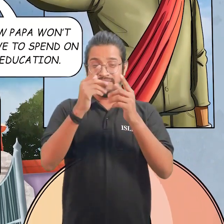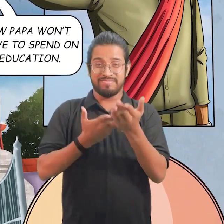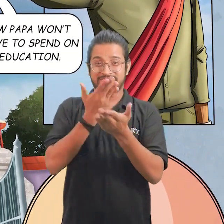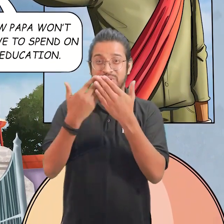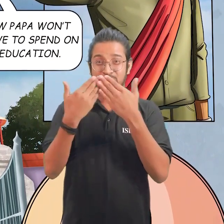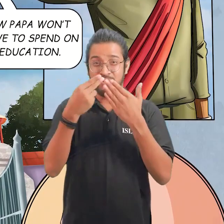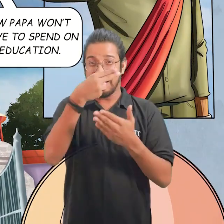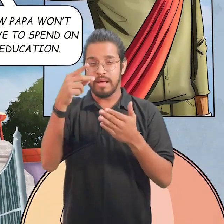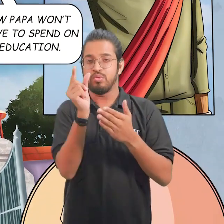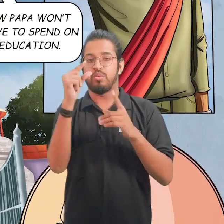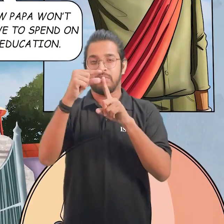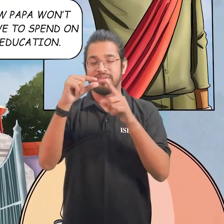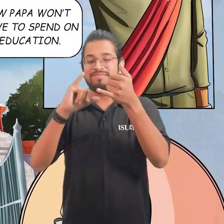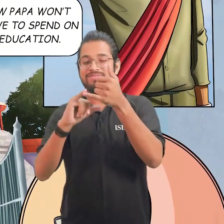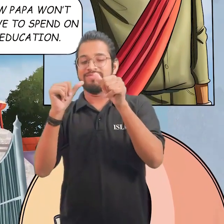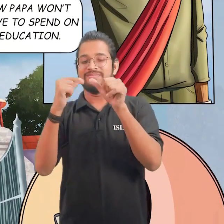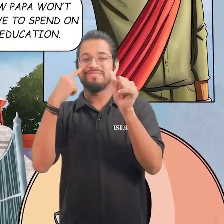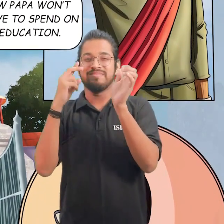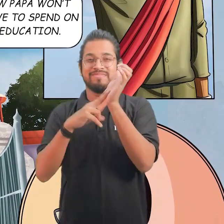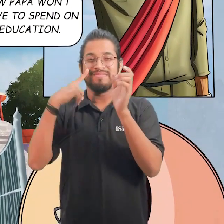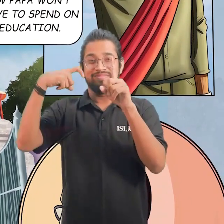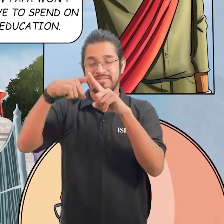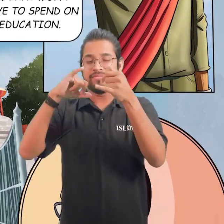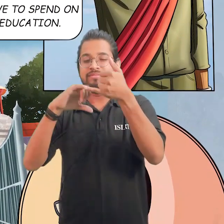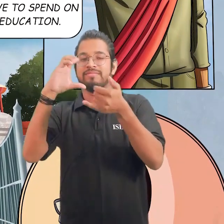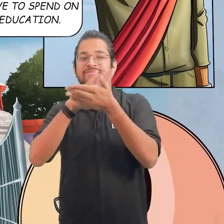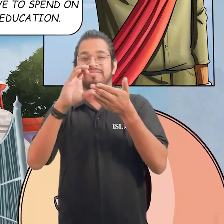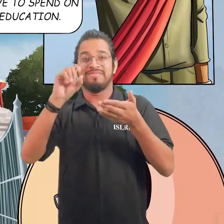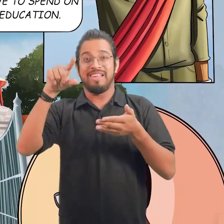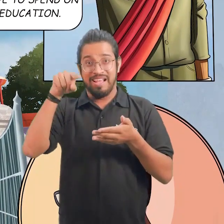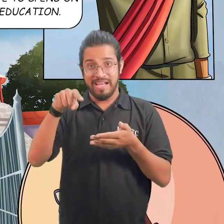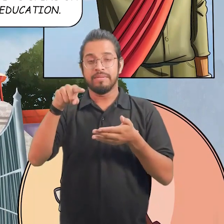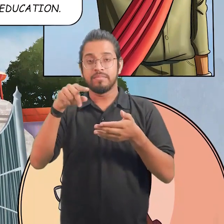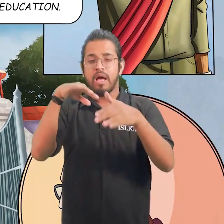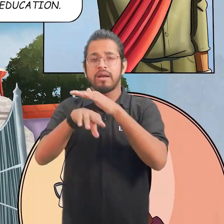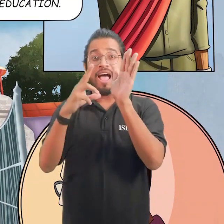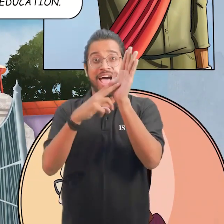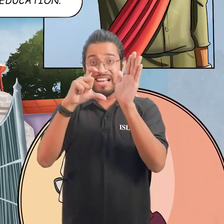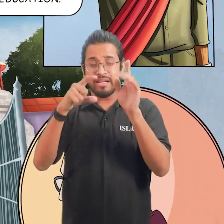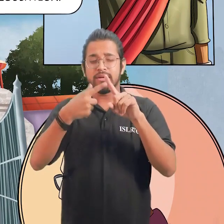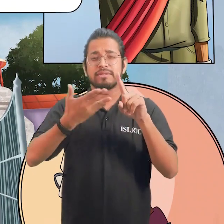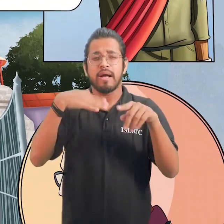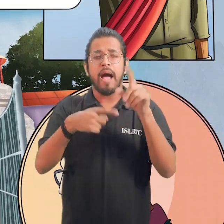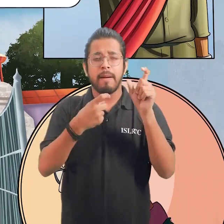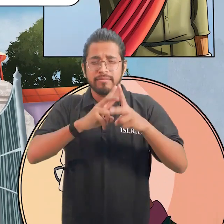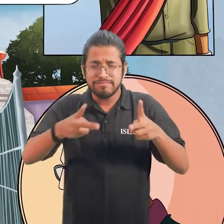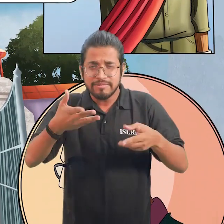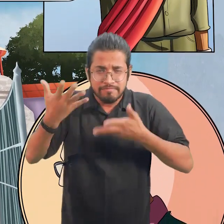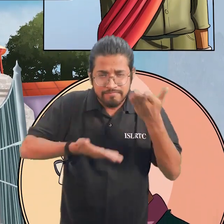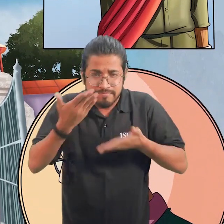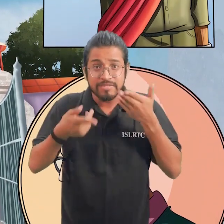Manoj was also awarded the Governor's Scholarship and performed extremely well as a cadet